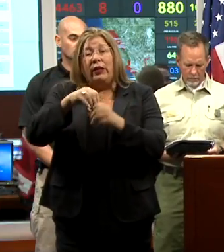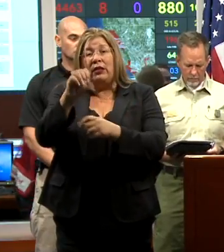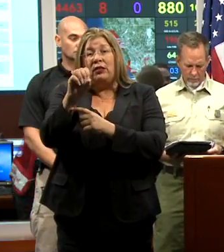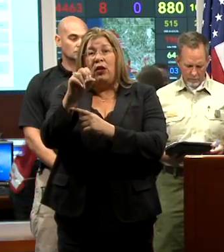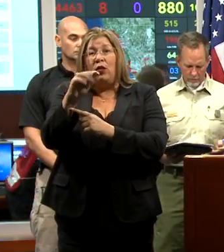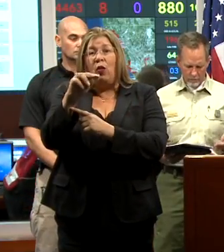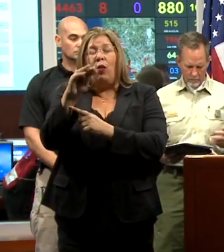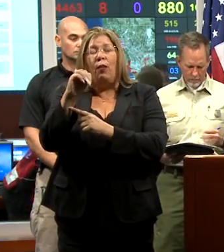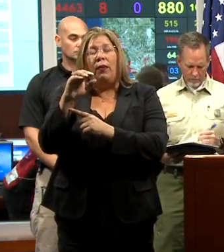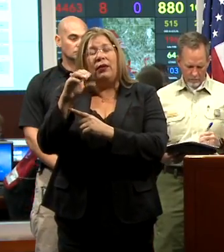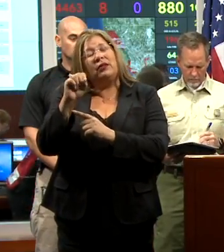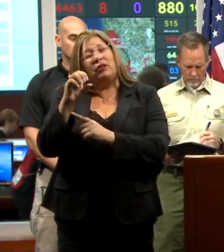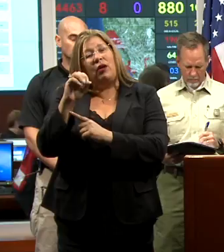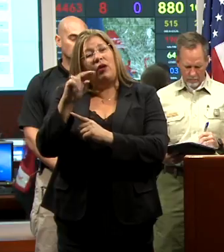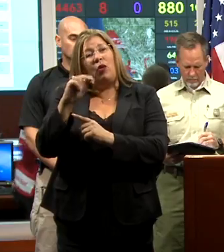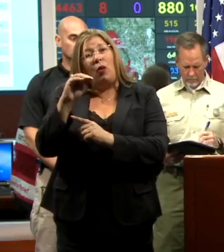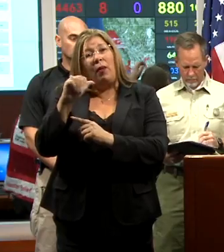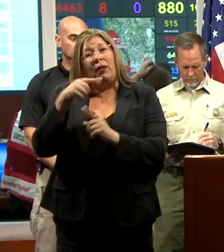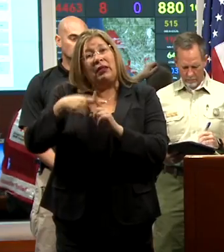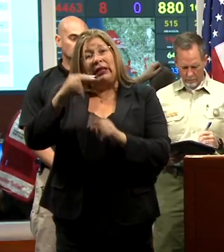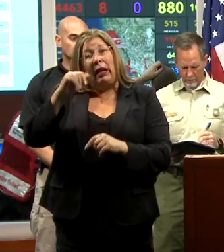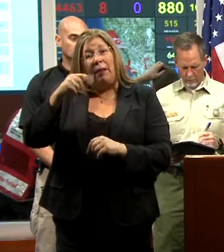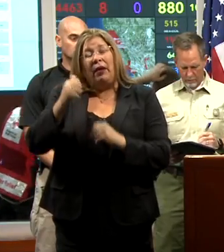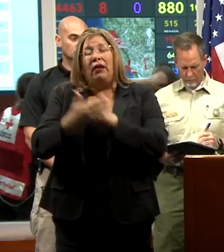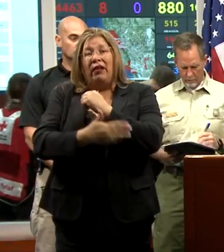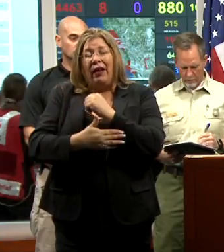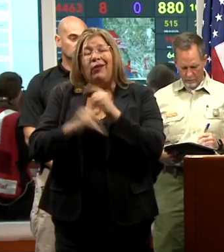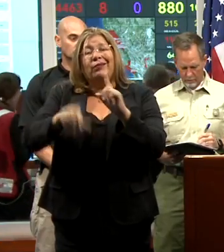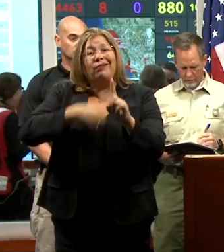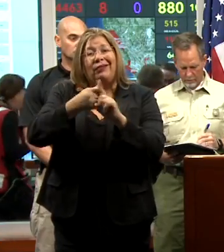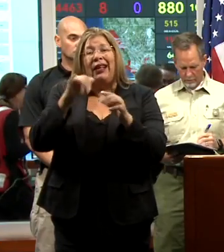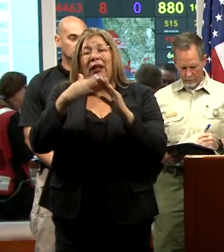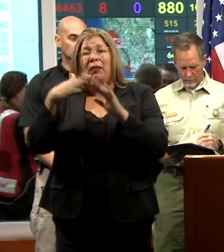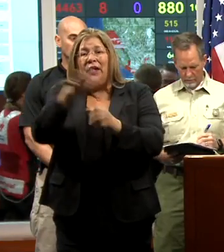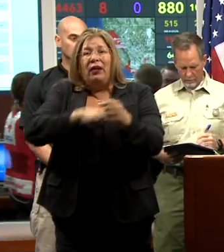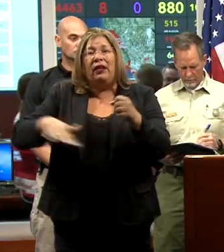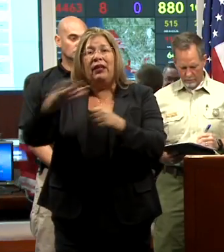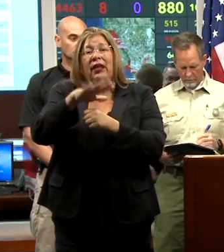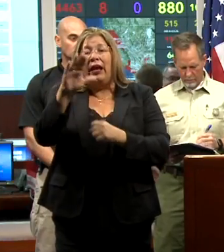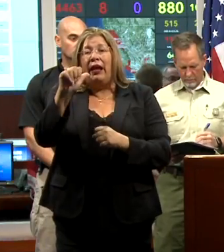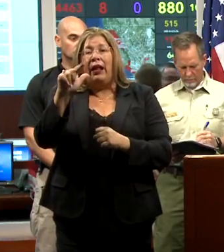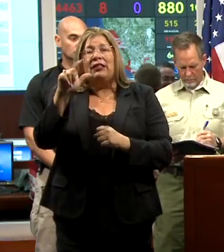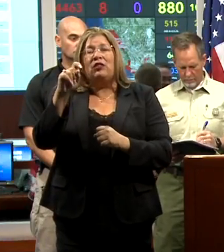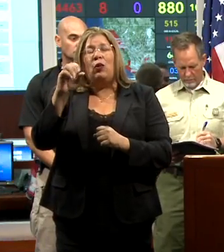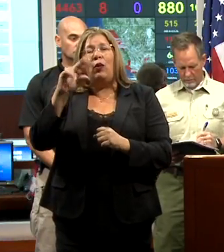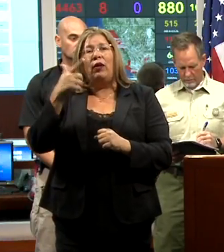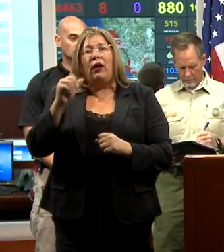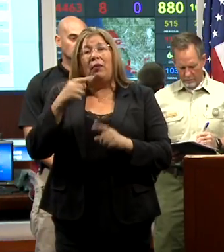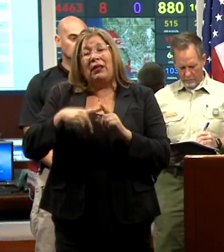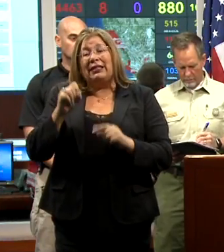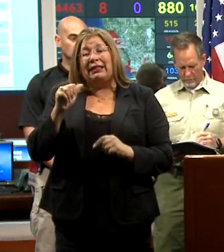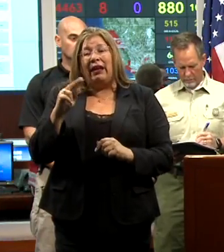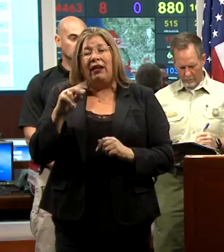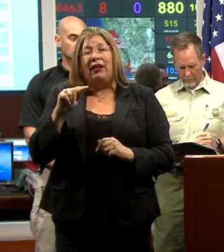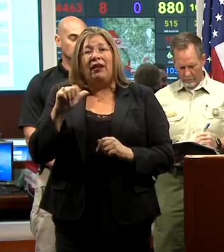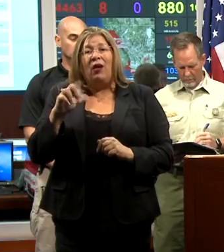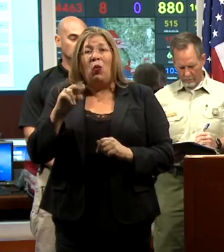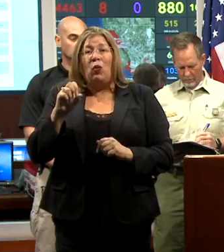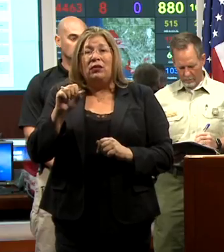and Napa counties, it's affecting the communities of Calistoga and Santa Rosa, are currently